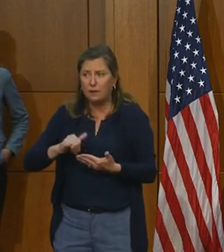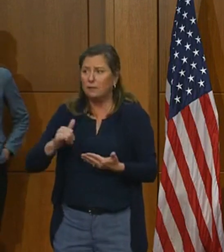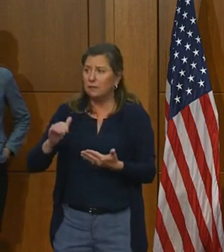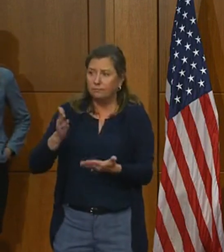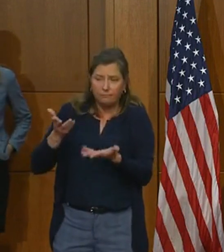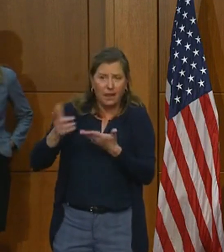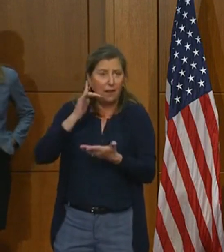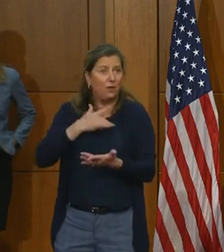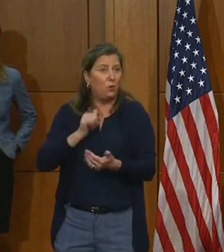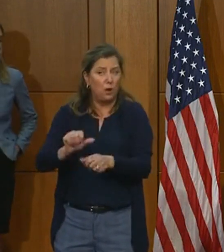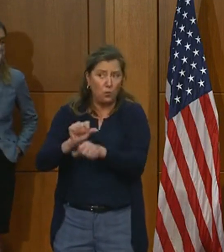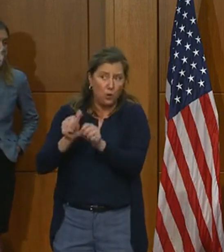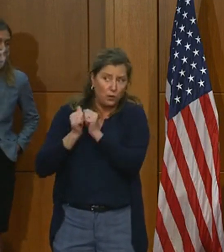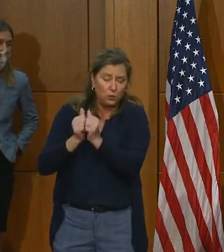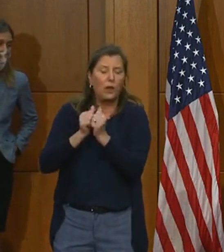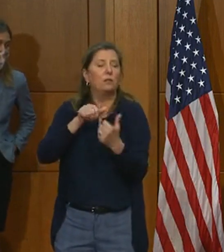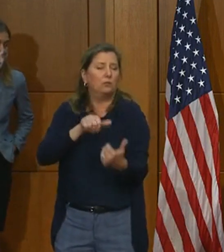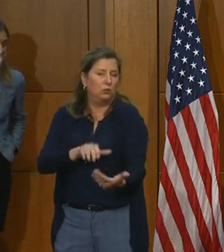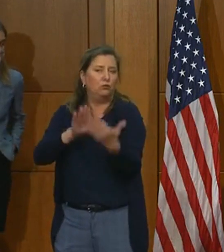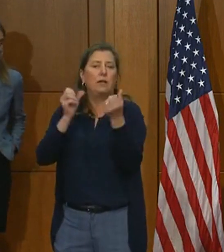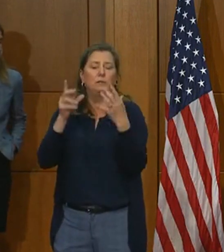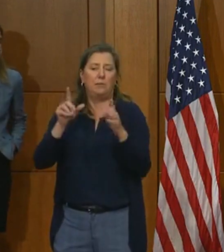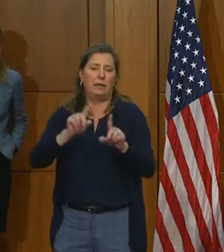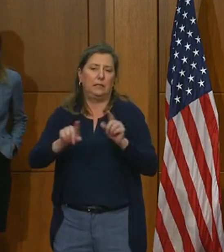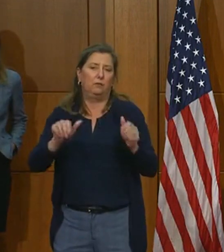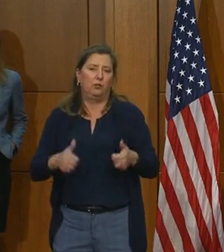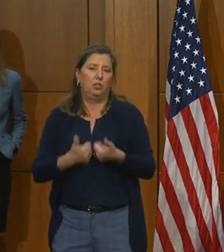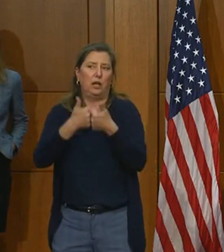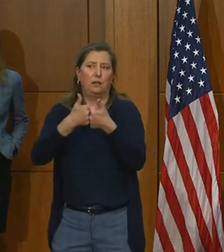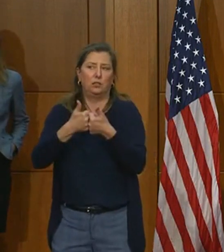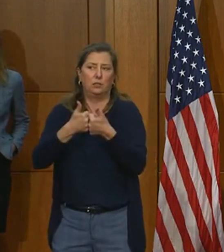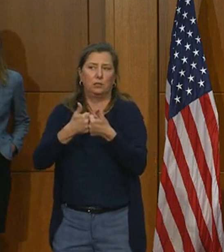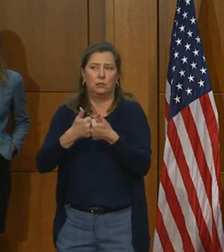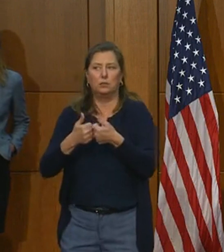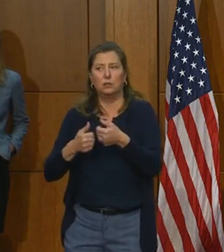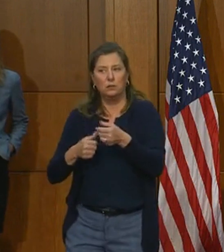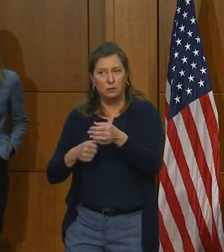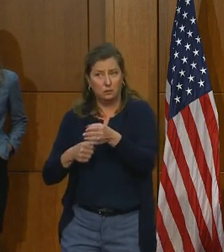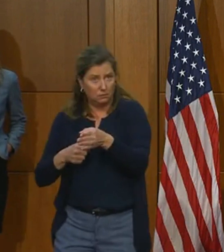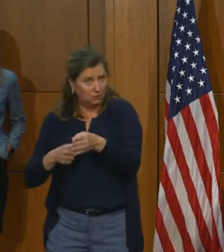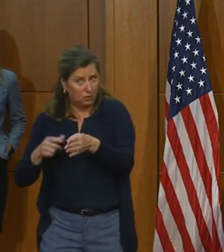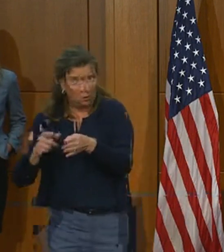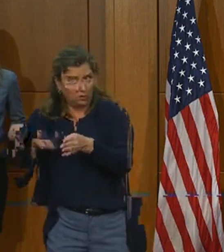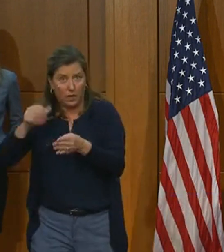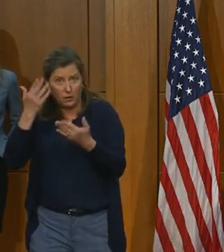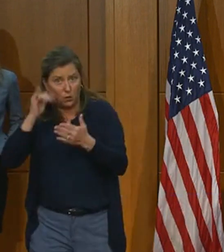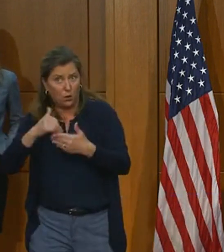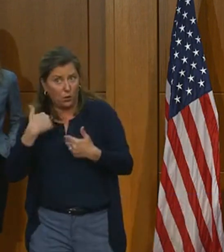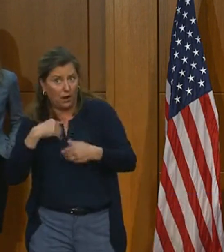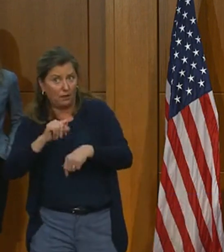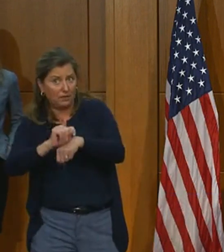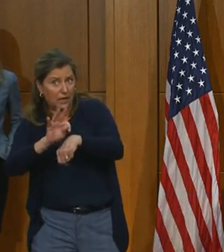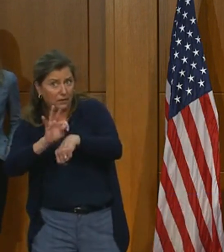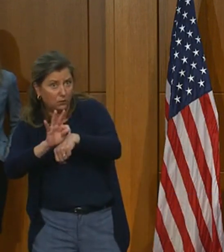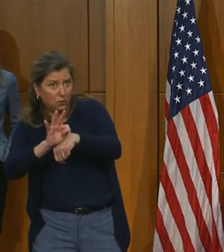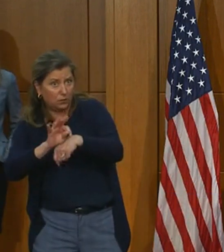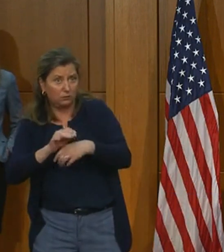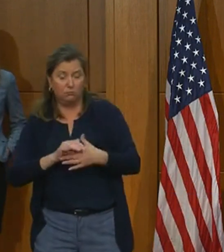we're working together to address a lot of those challenges. Do they not know about your task force, the equity task